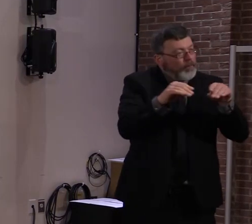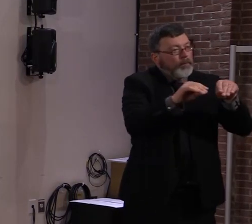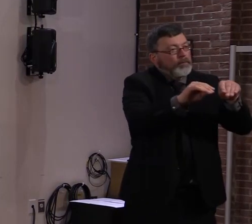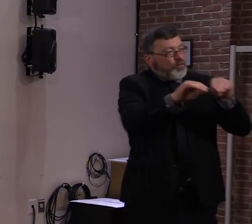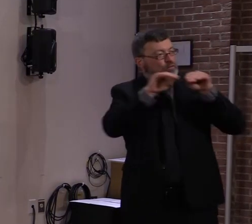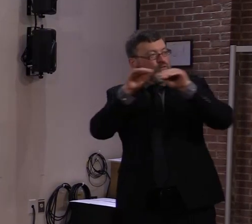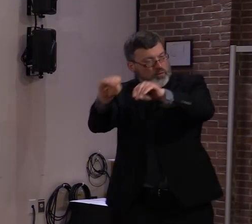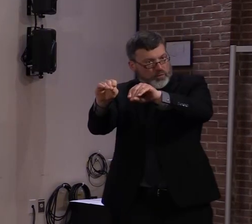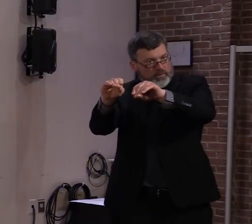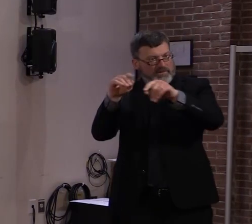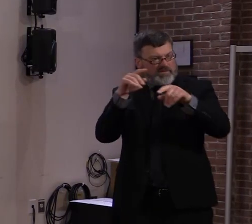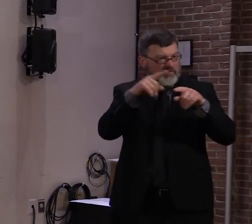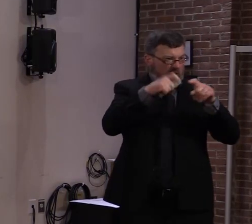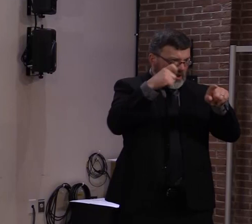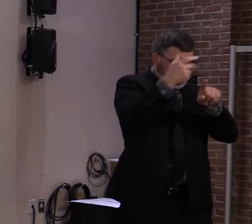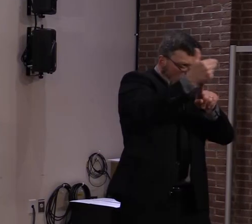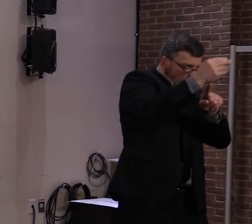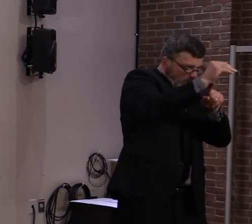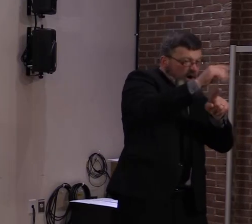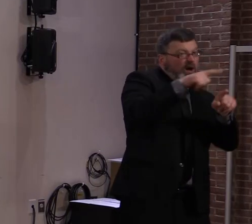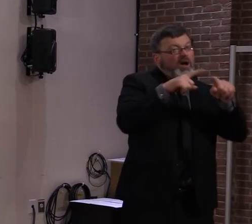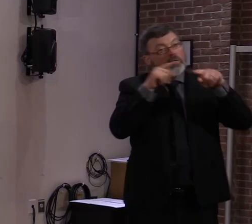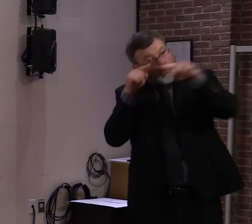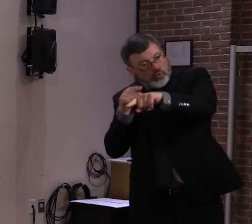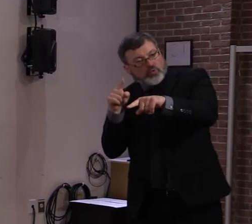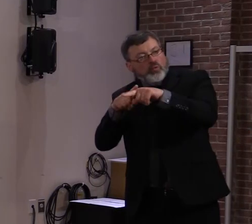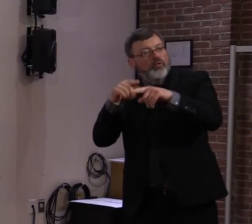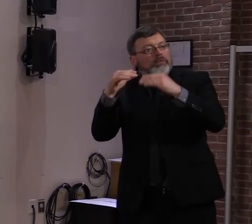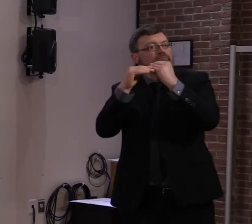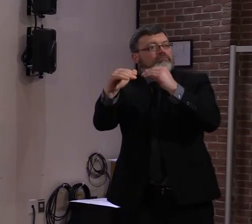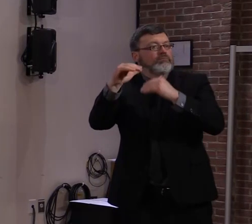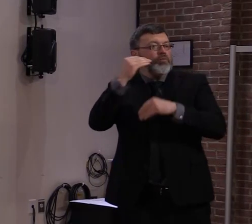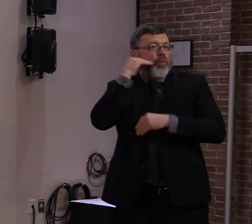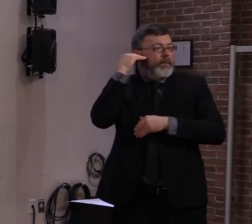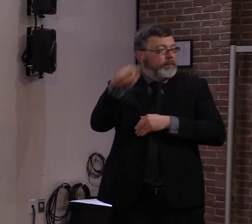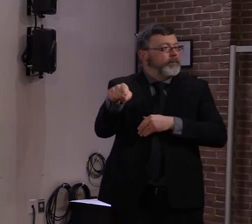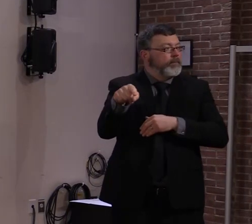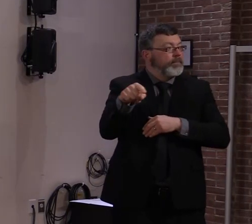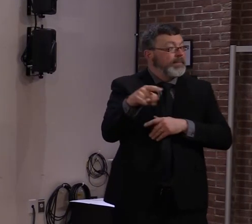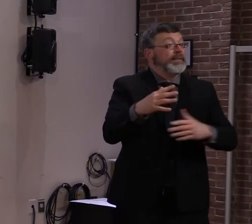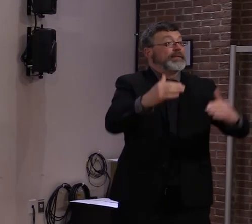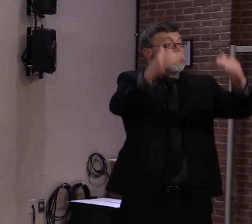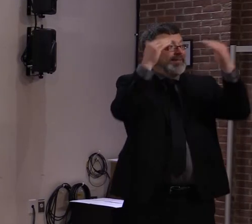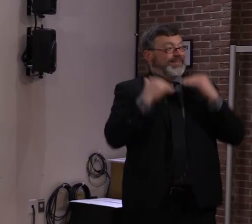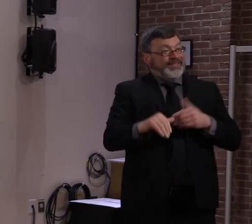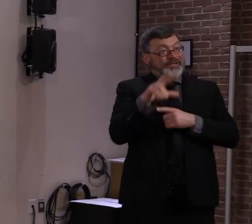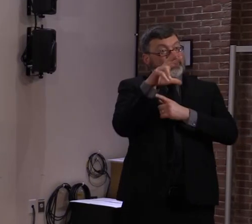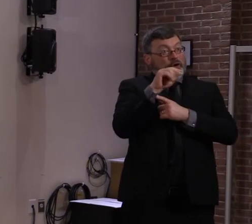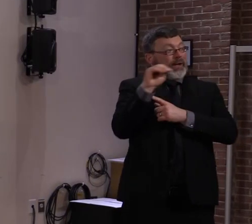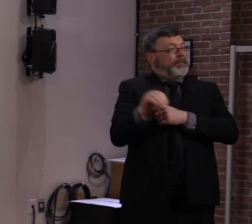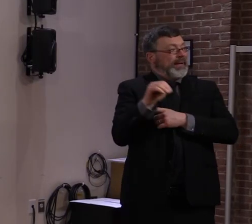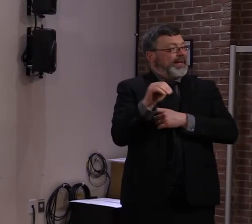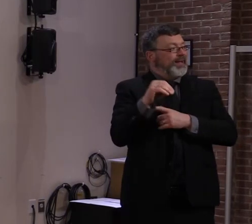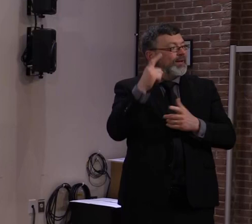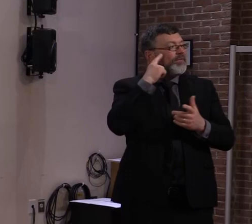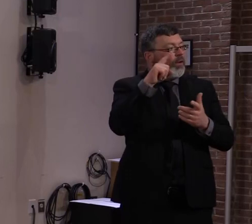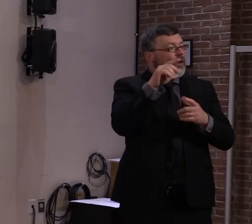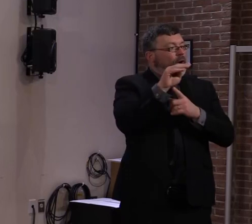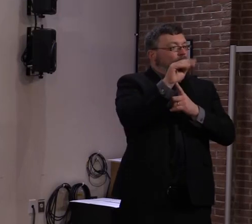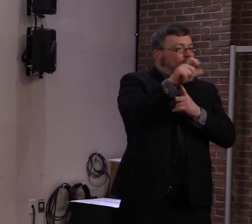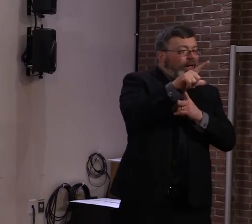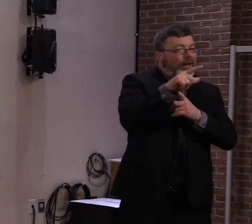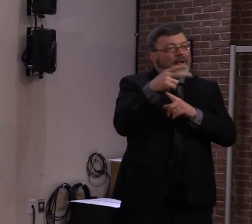motel supports, almost $30 million in motel costs, and $650,000 for security